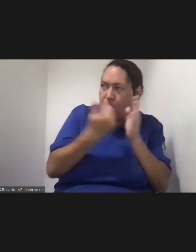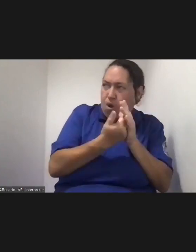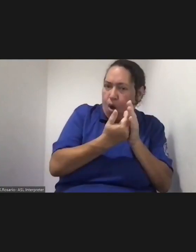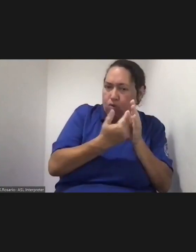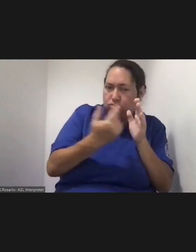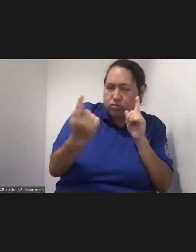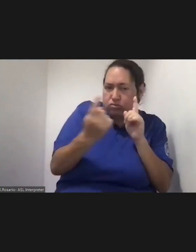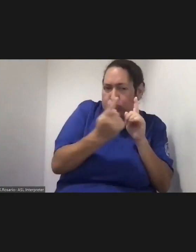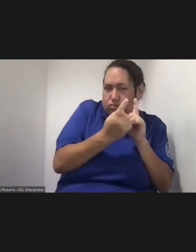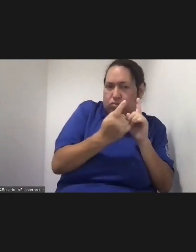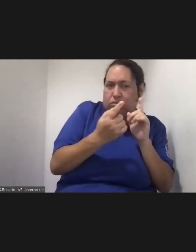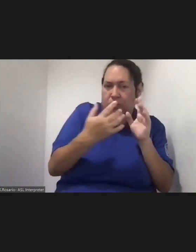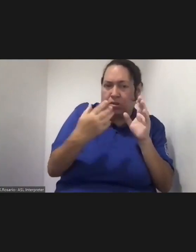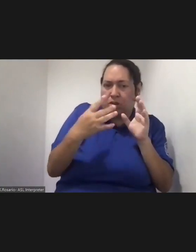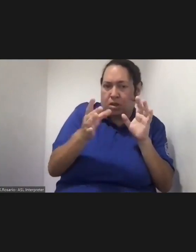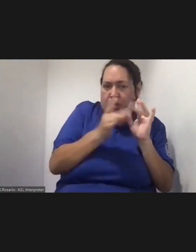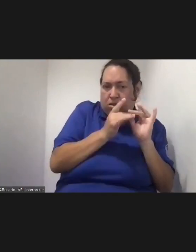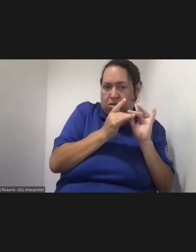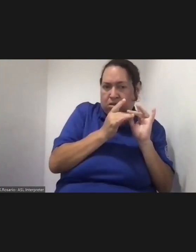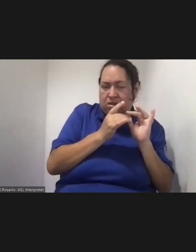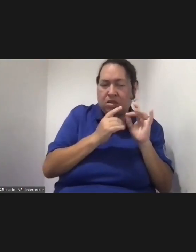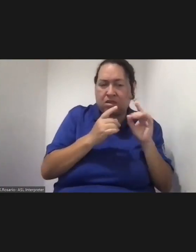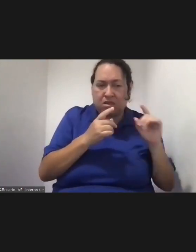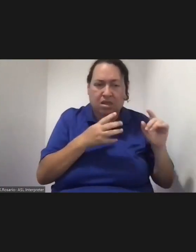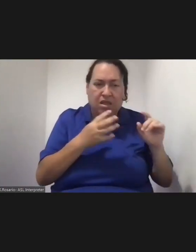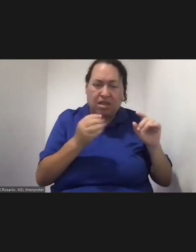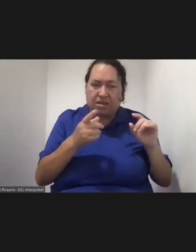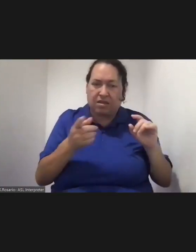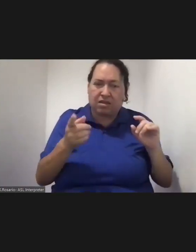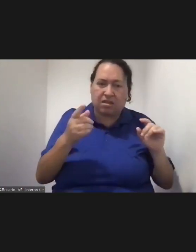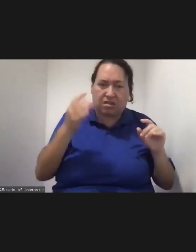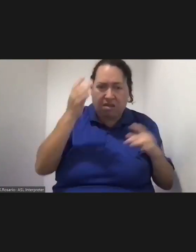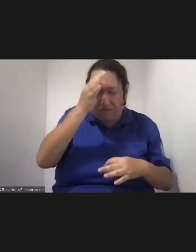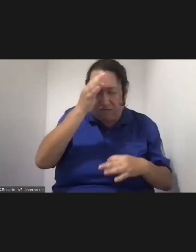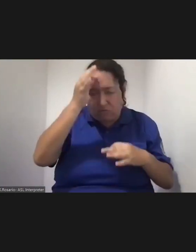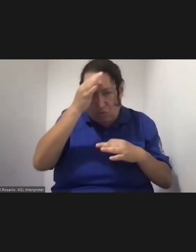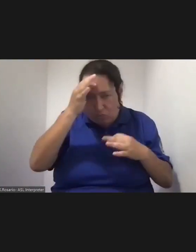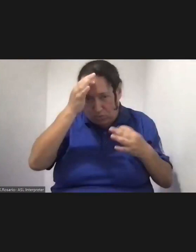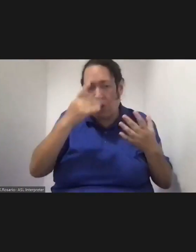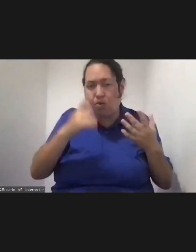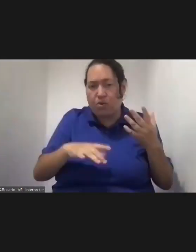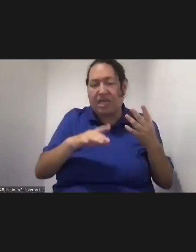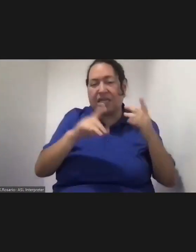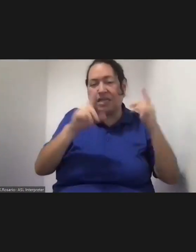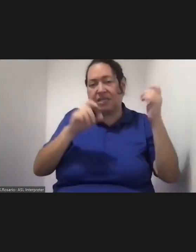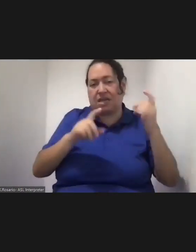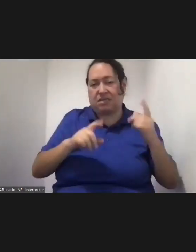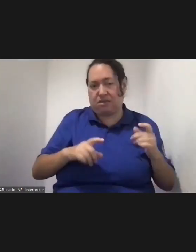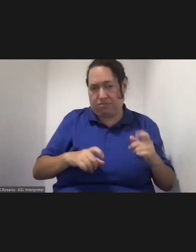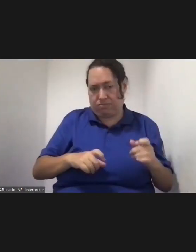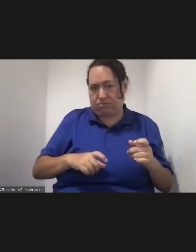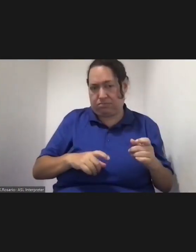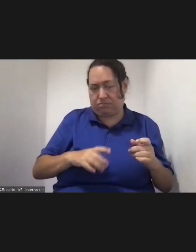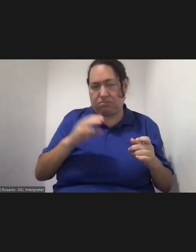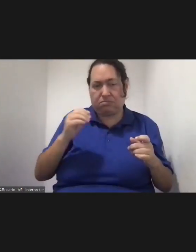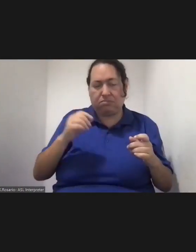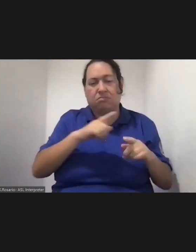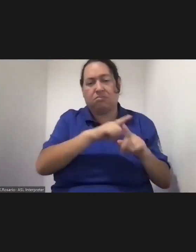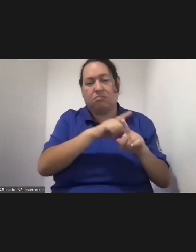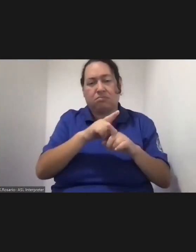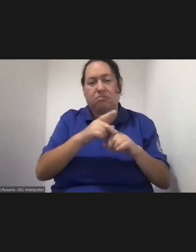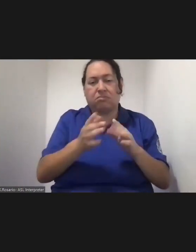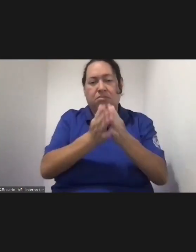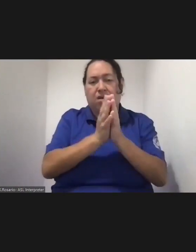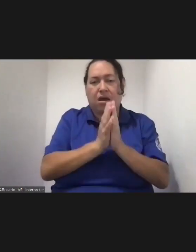of quarantine, if they develop symptoms, we test them. Or if we can also ask them to go